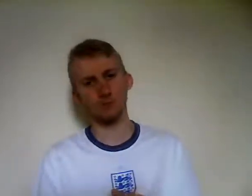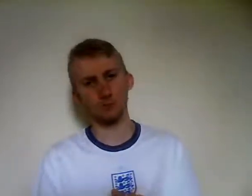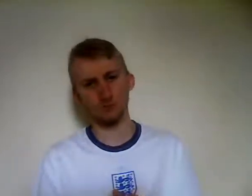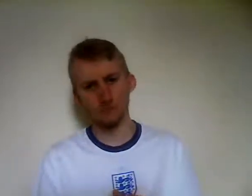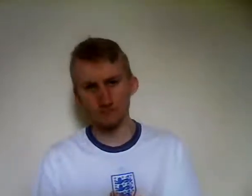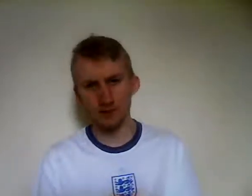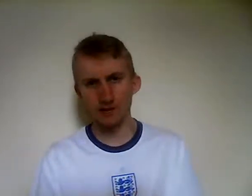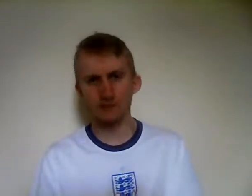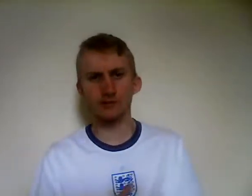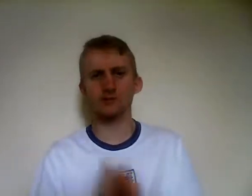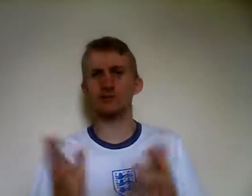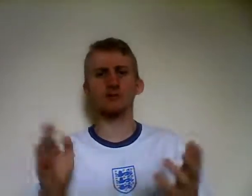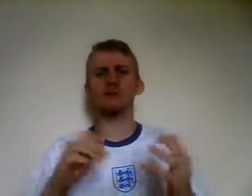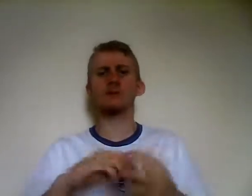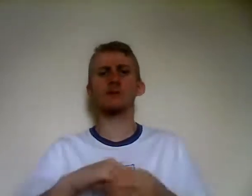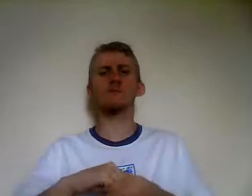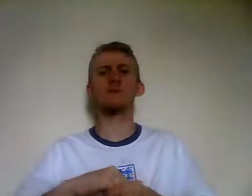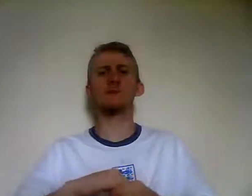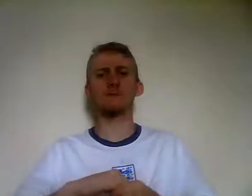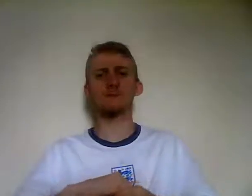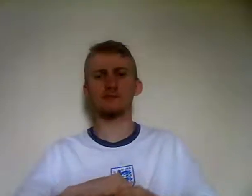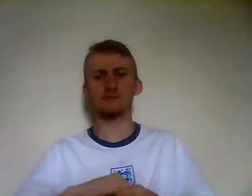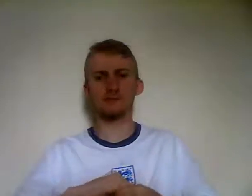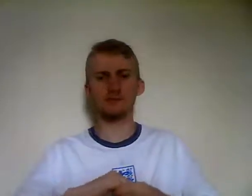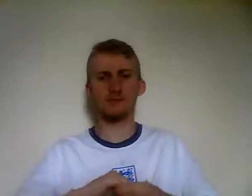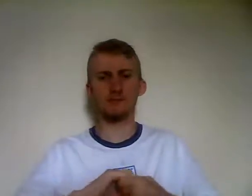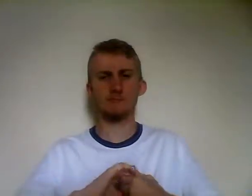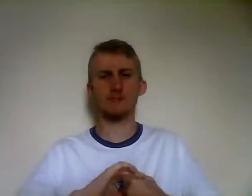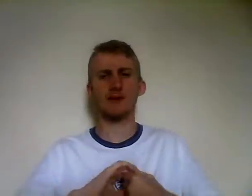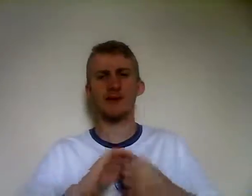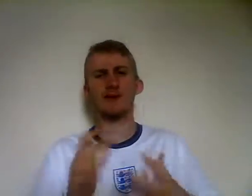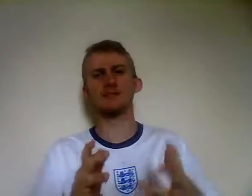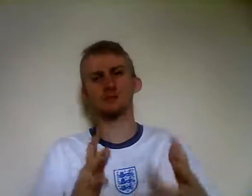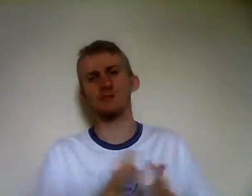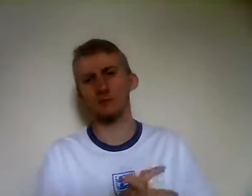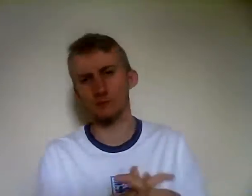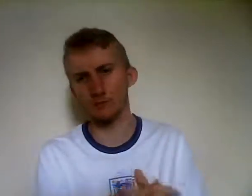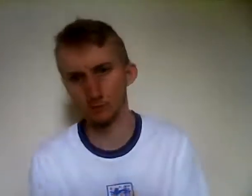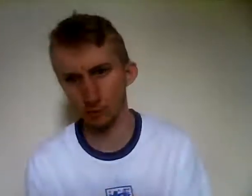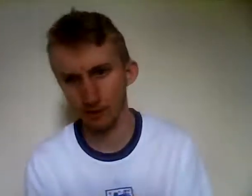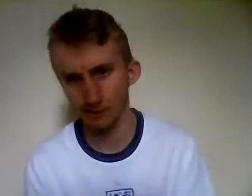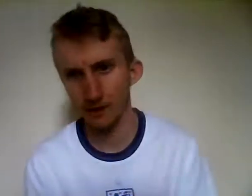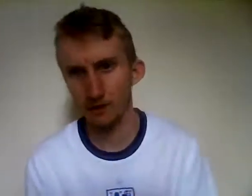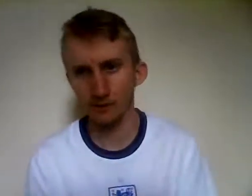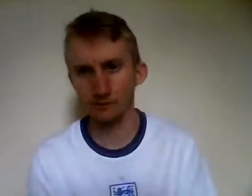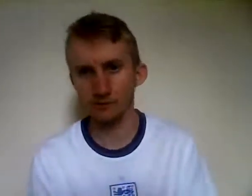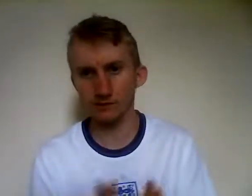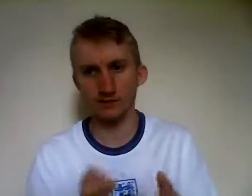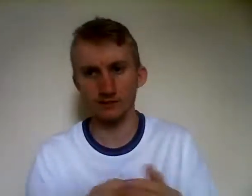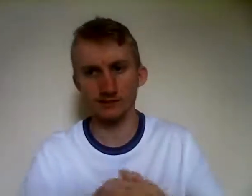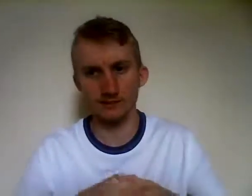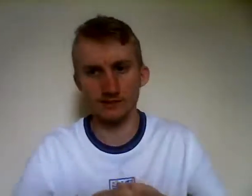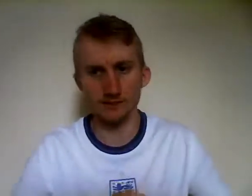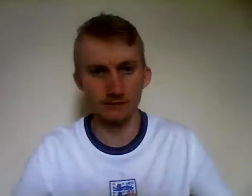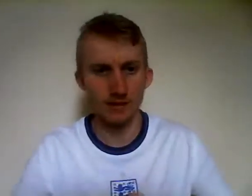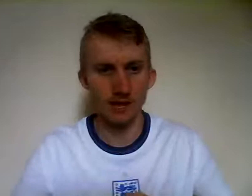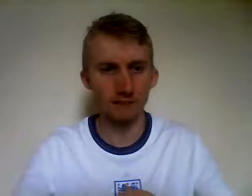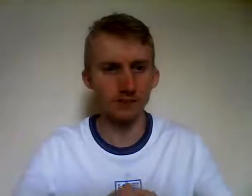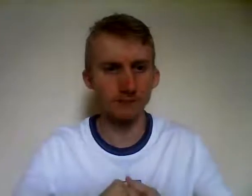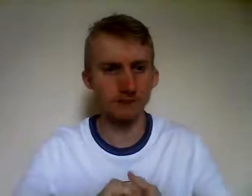jobs. The news didn't go down well with the fans, as the pair had stuck with Crawley when others decided to leave, and they had managed to